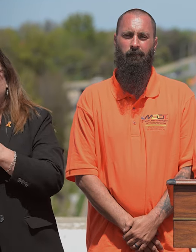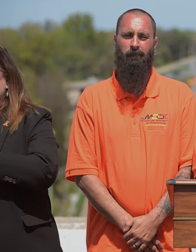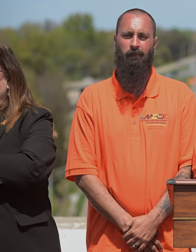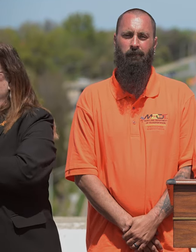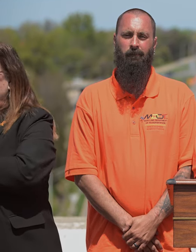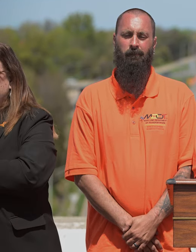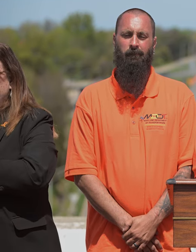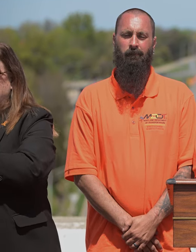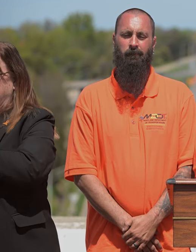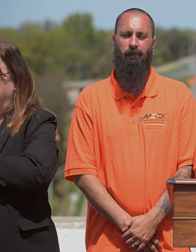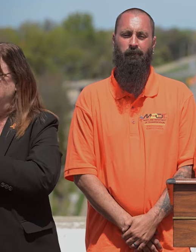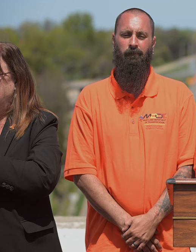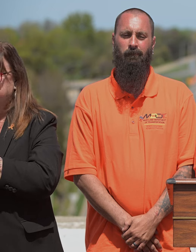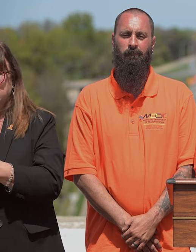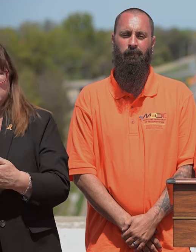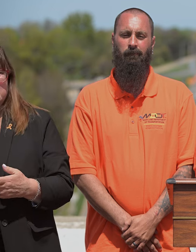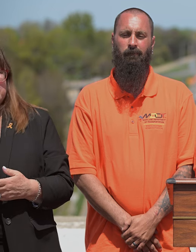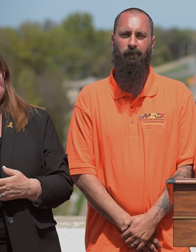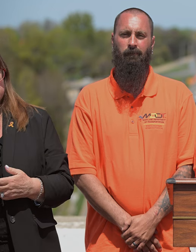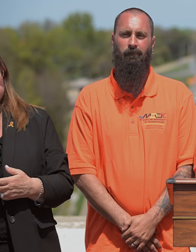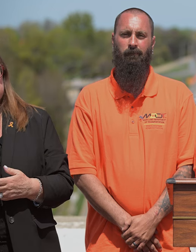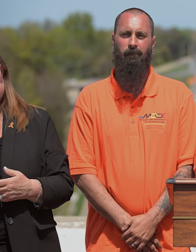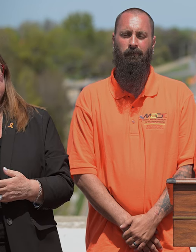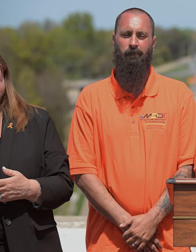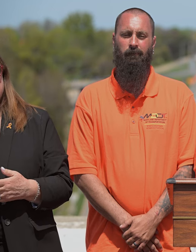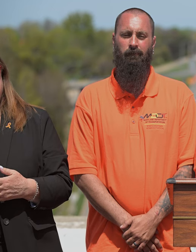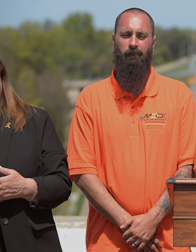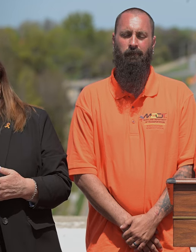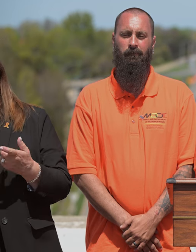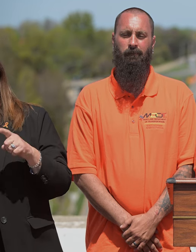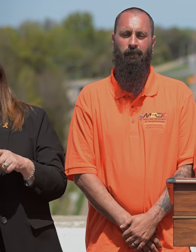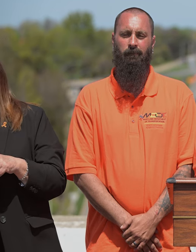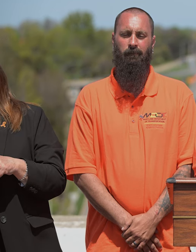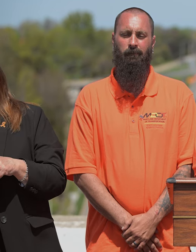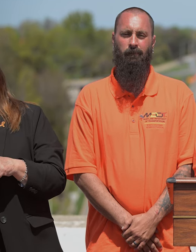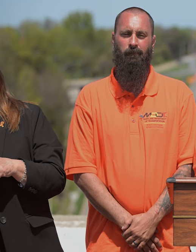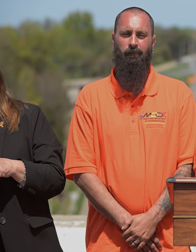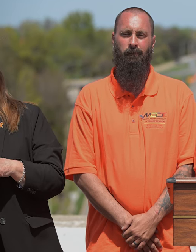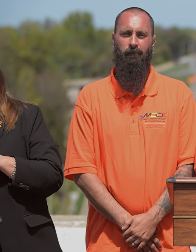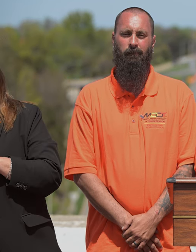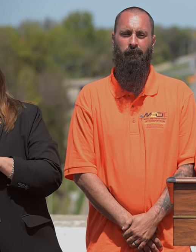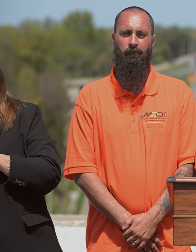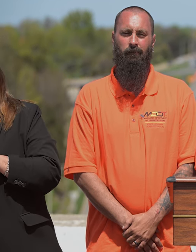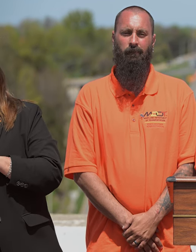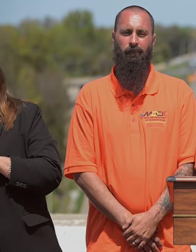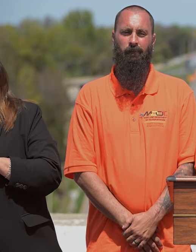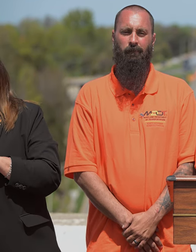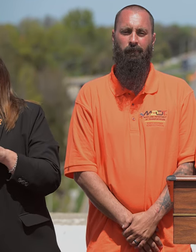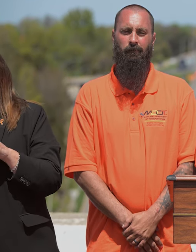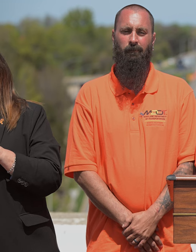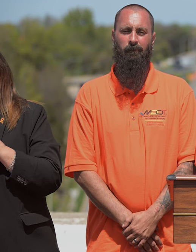cover. I had this crash happen 30 seconds or a minute earlier, the outcome would have been very